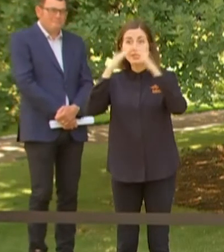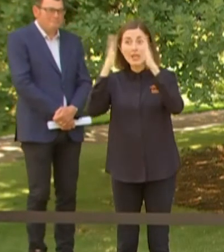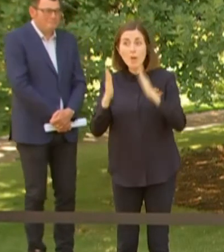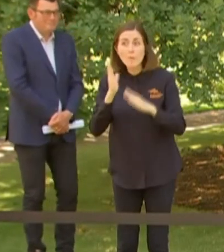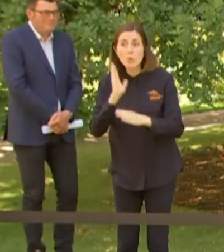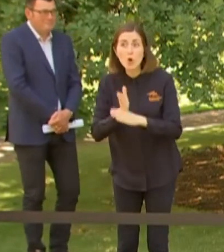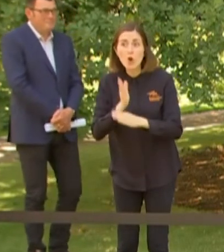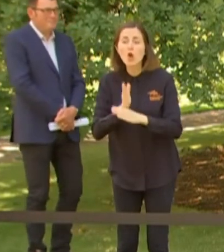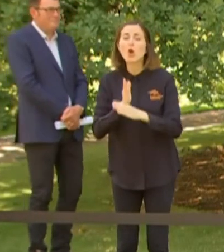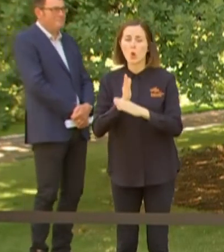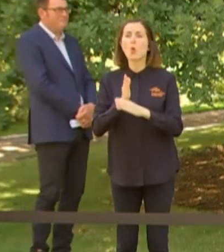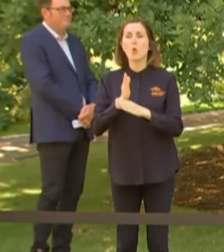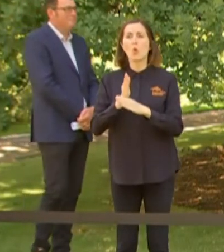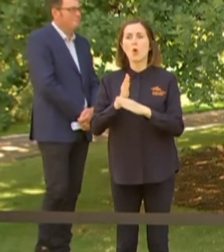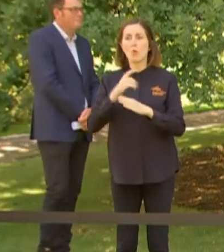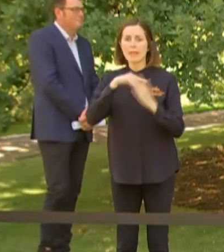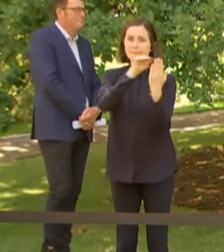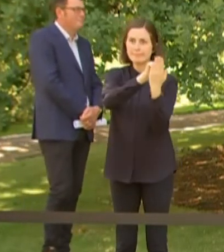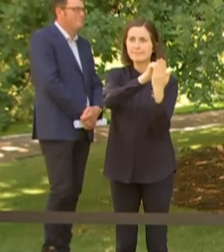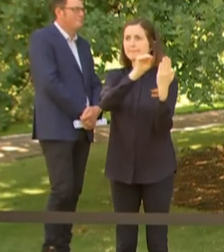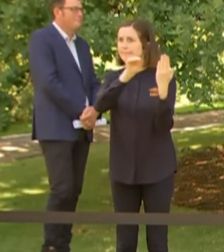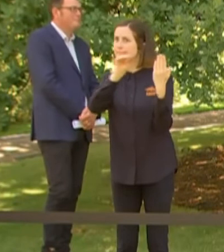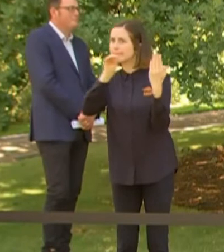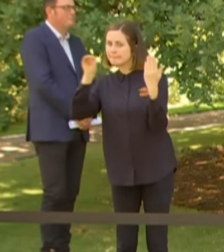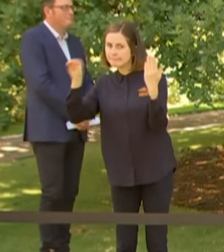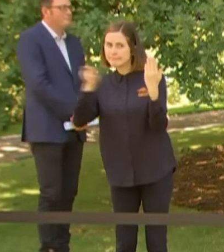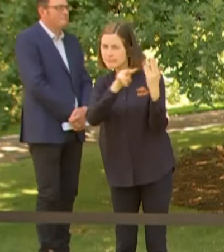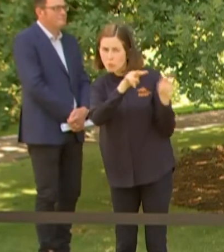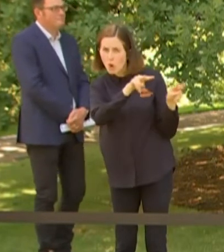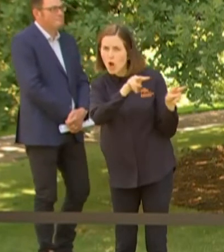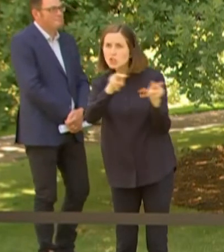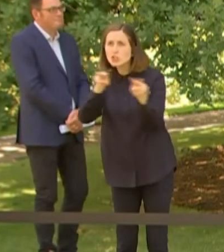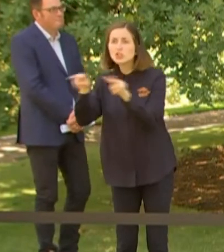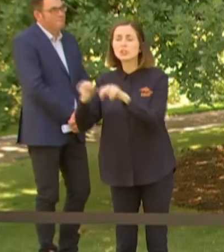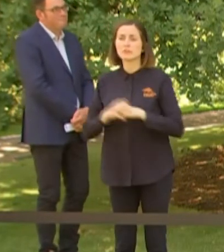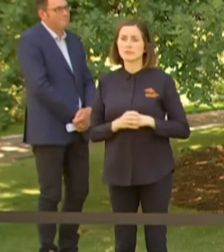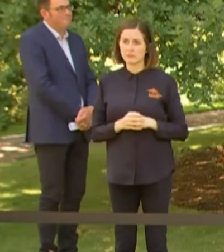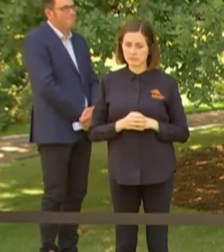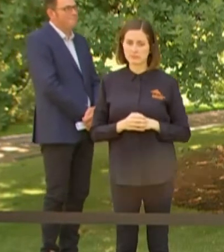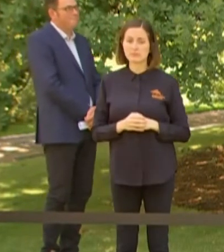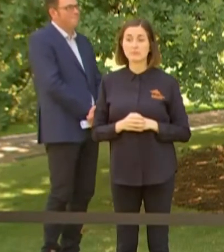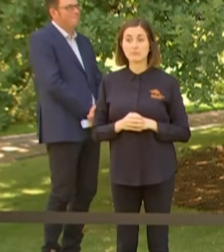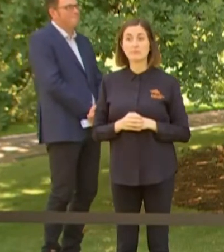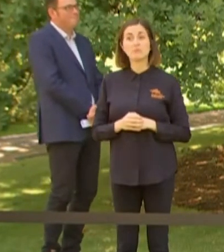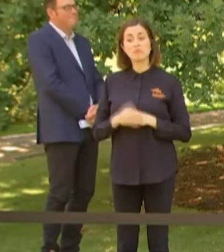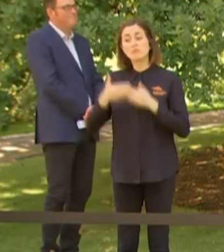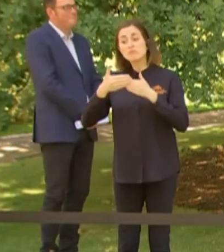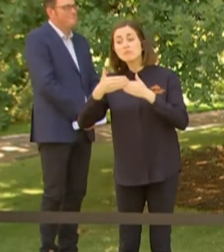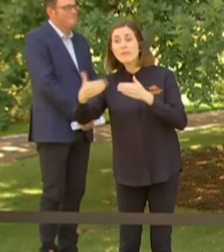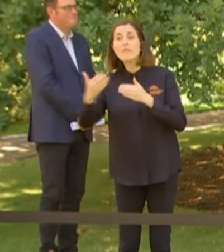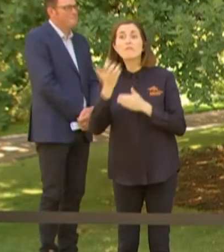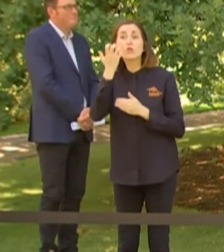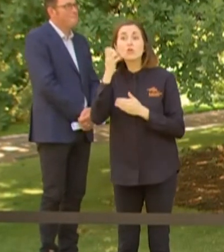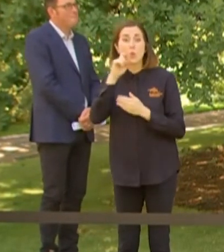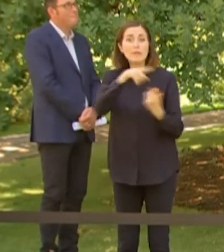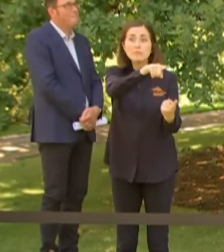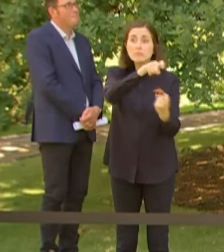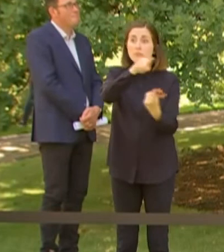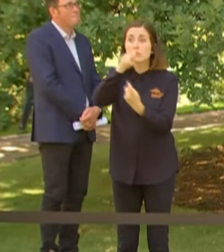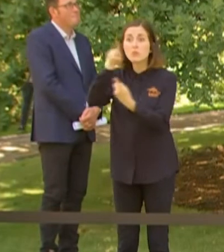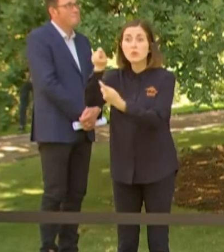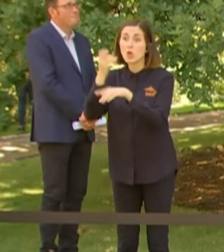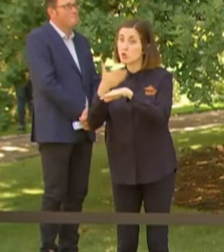periods, as well as I know, for example, in any of our new recruitment going forward, we will be looking at ways